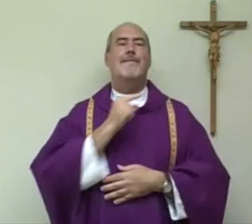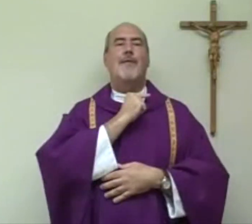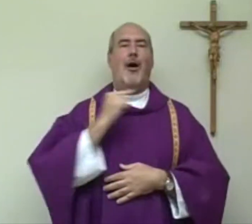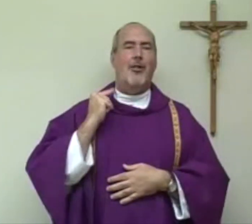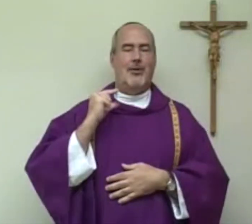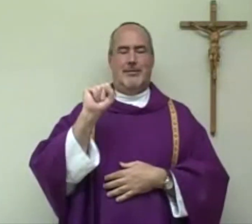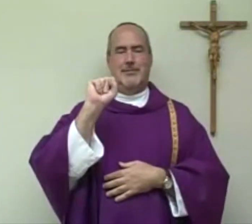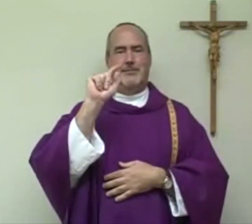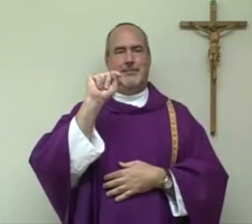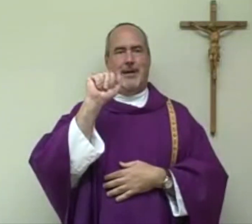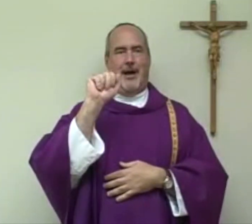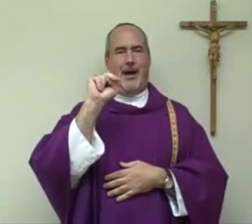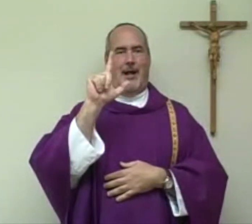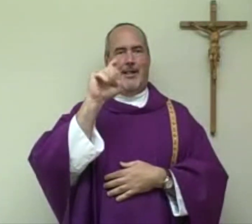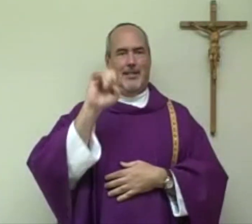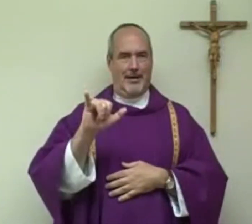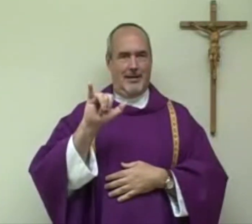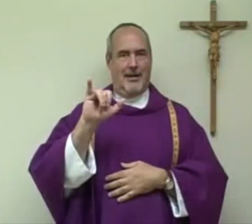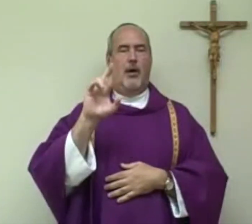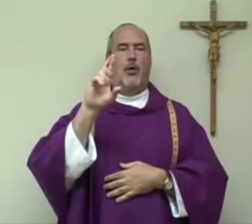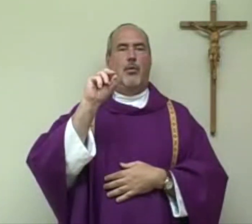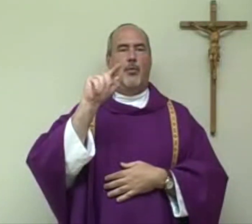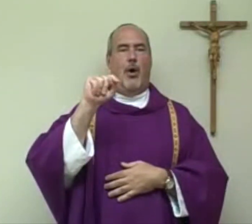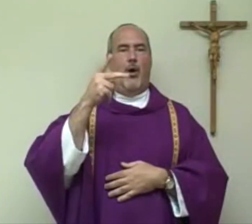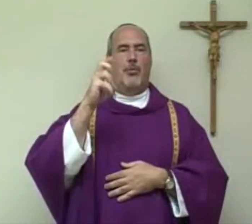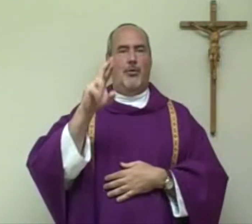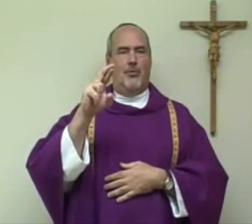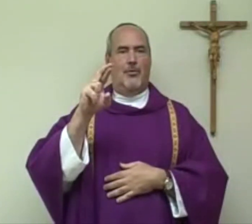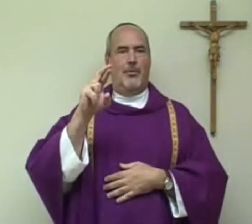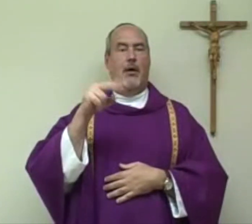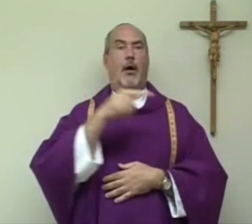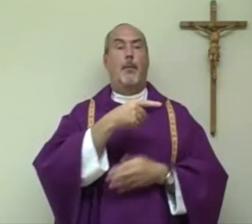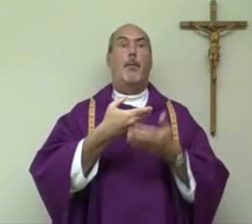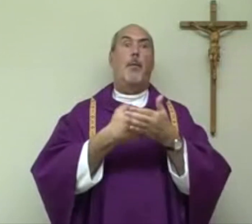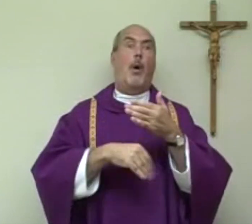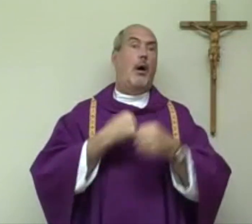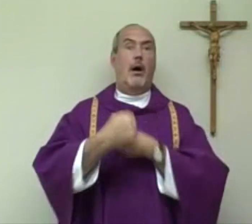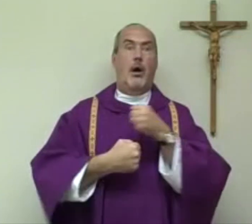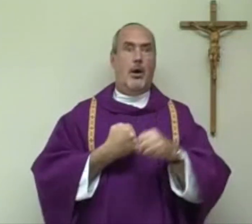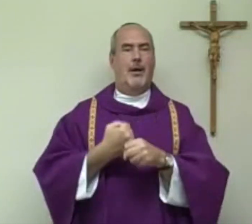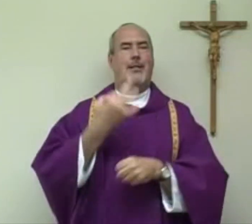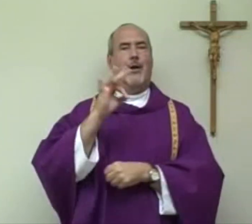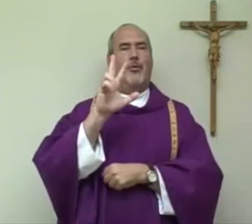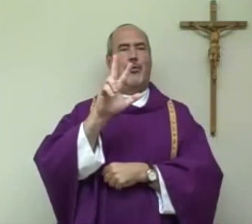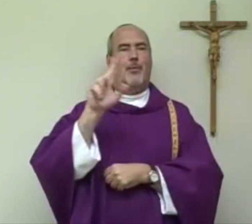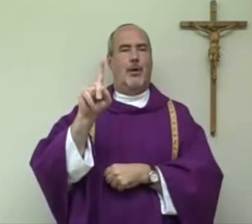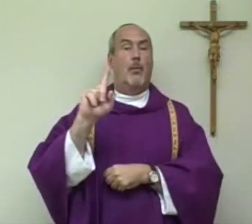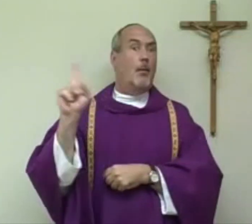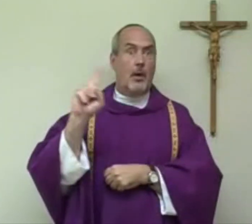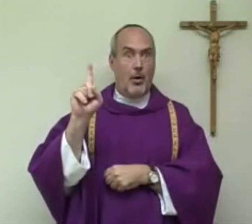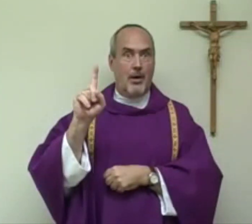And he was a martyr, and his name was Father Stanley Rother. He was born back